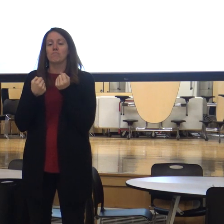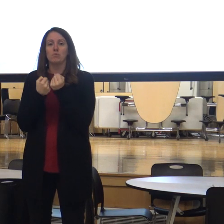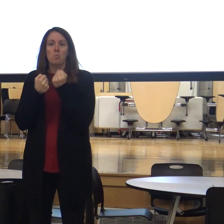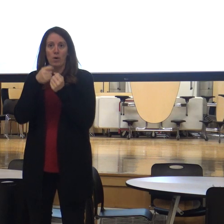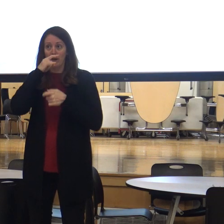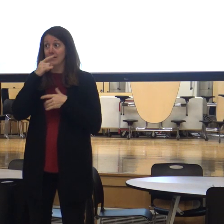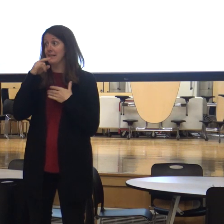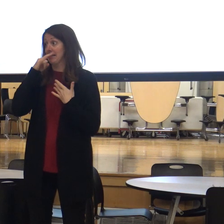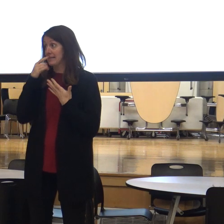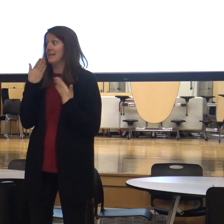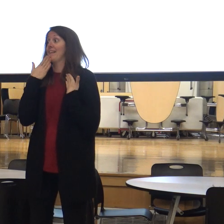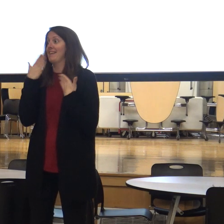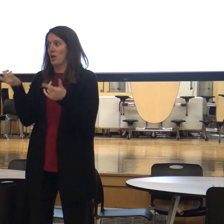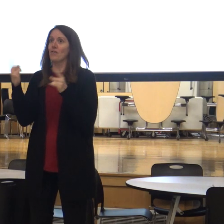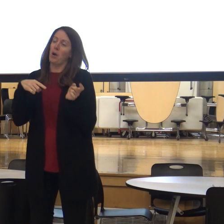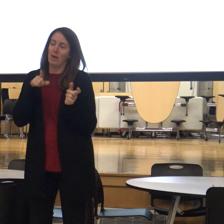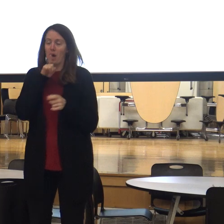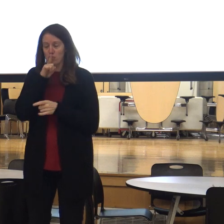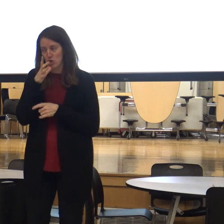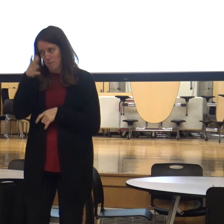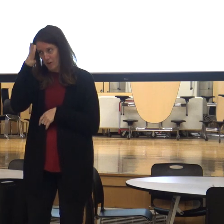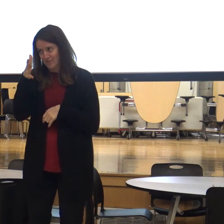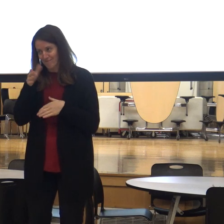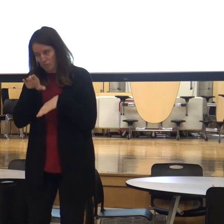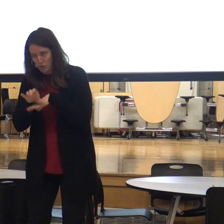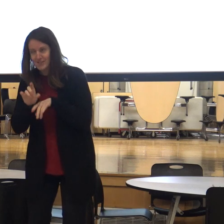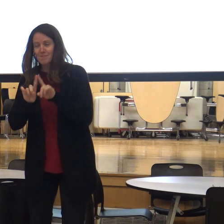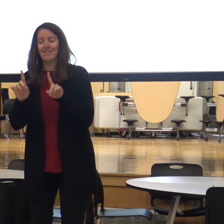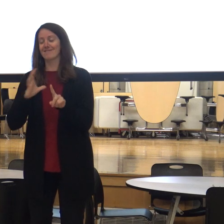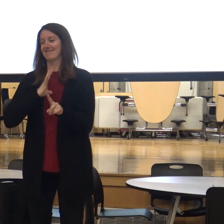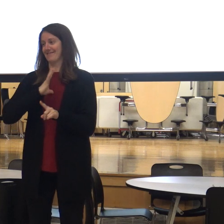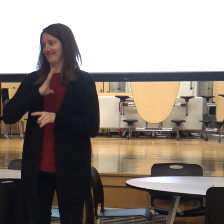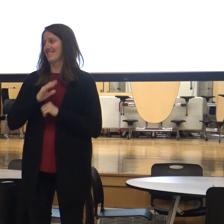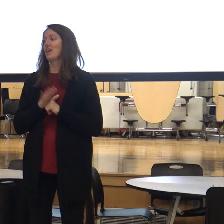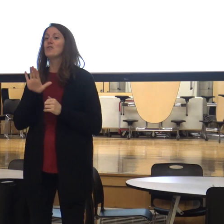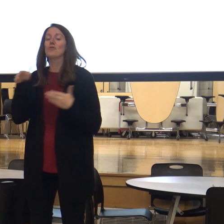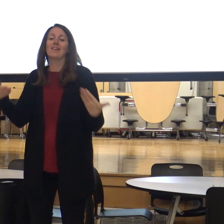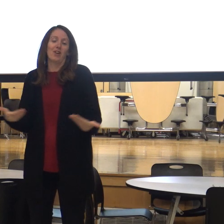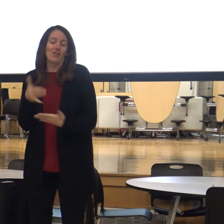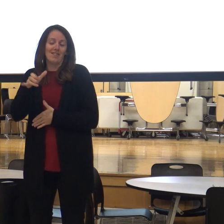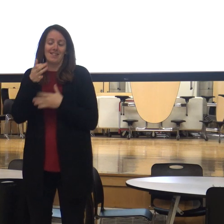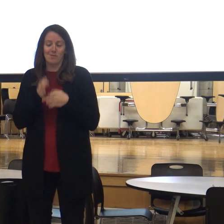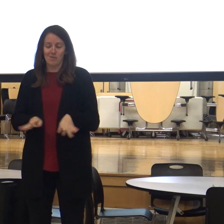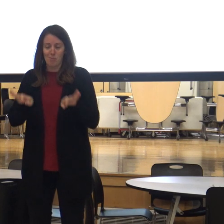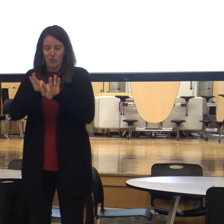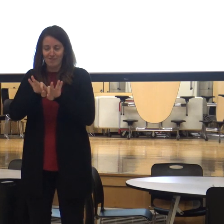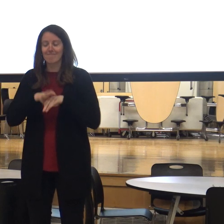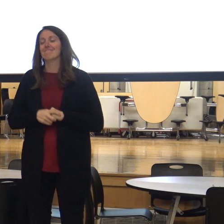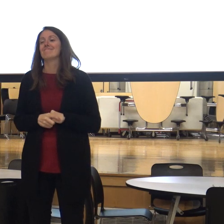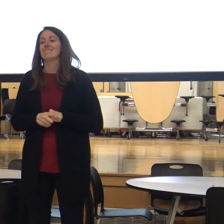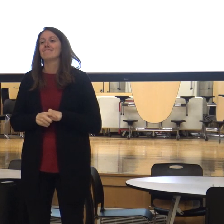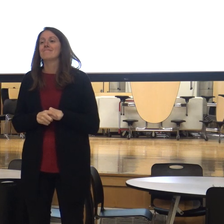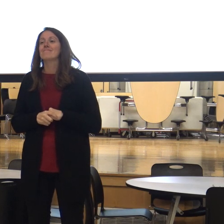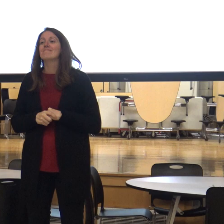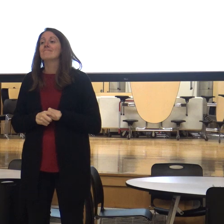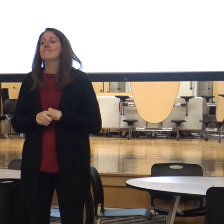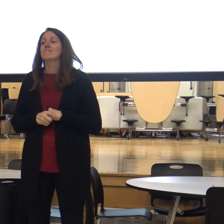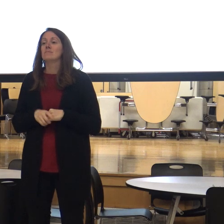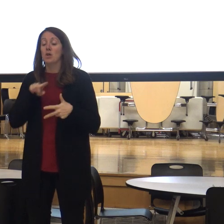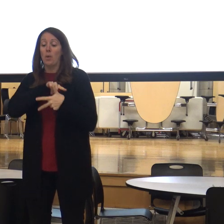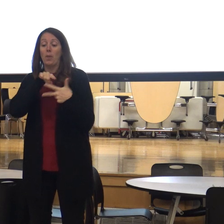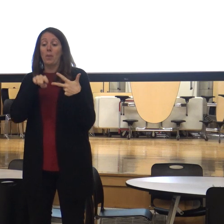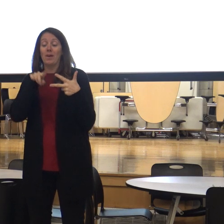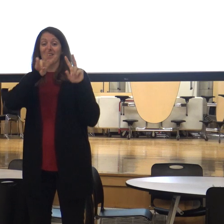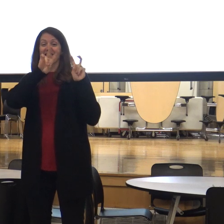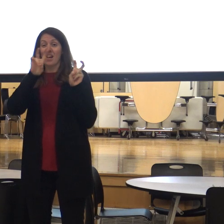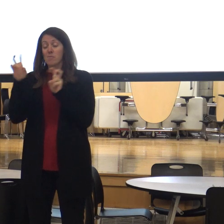thanks for coming. Although your parents probably made you, that's okay. You're here, and that's what's important. So three of the main topics